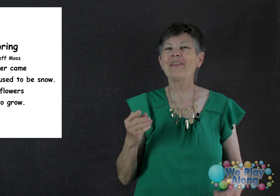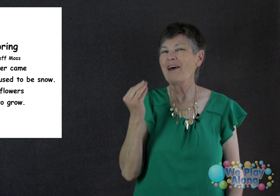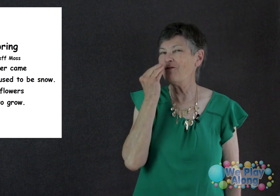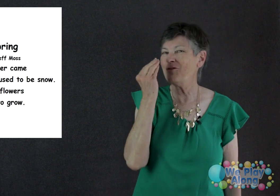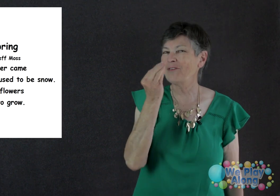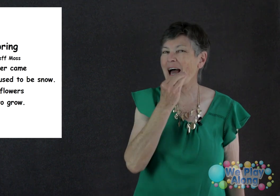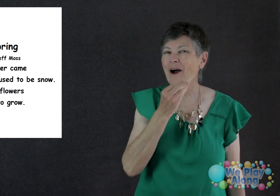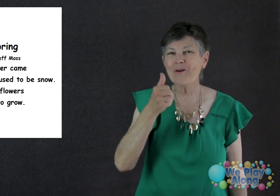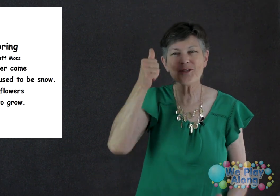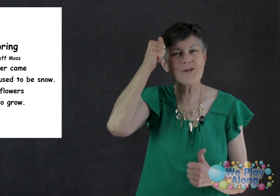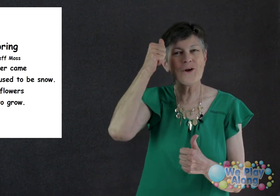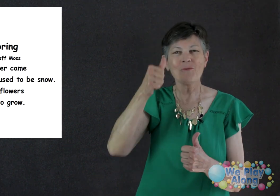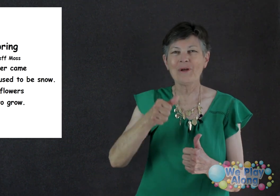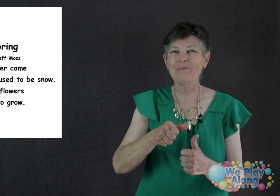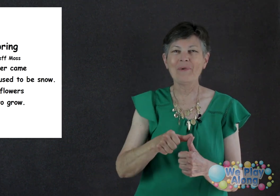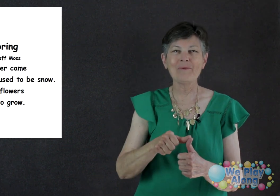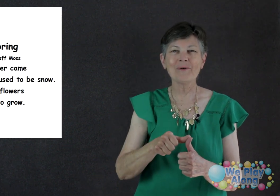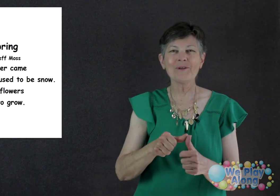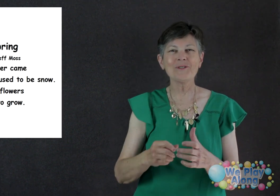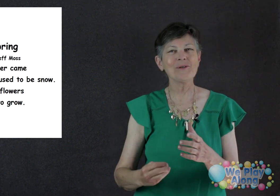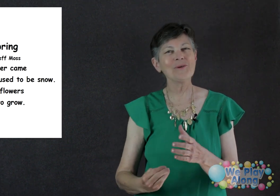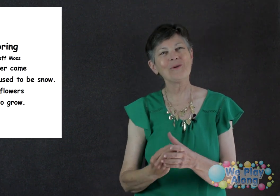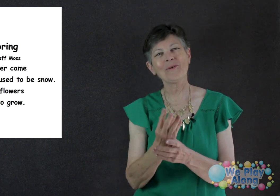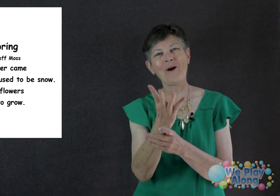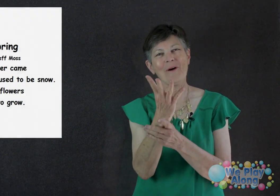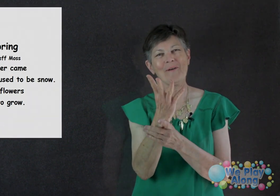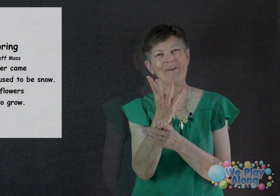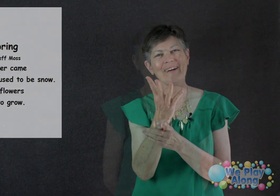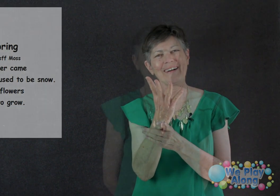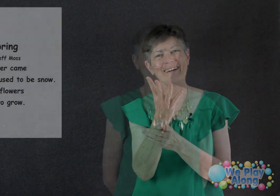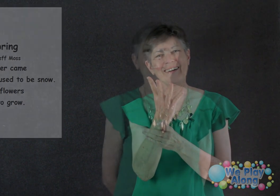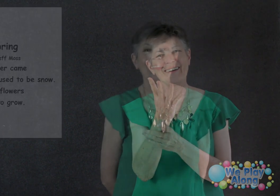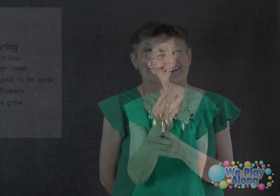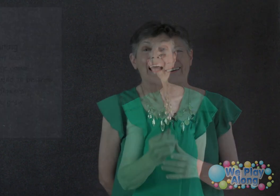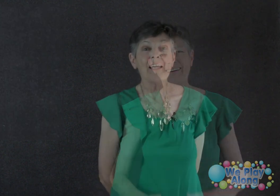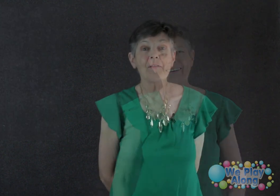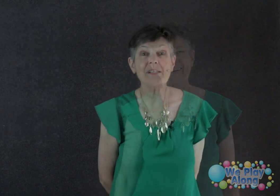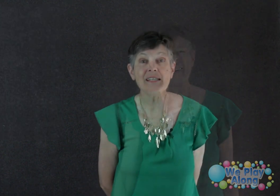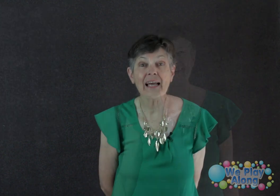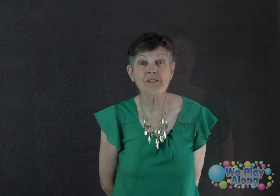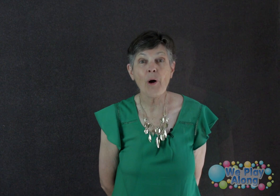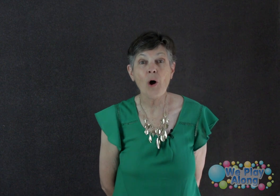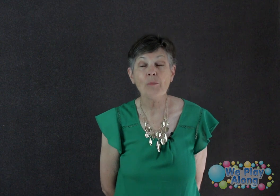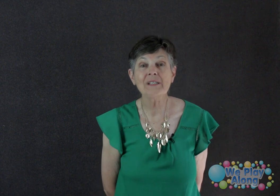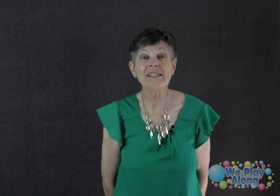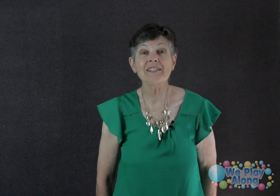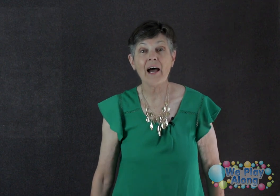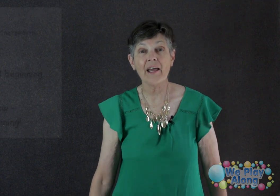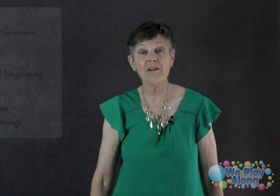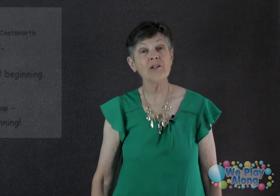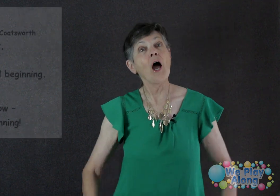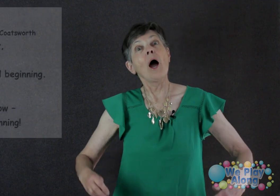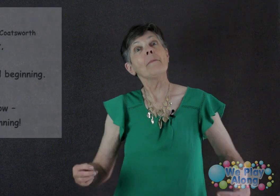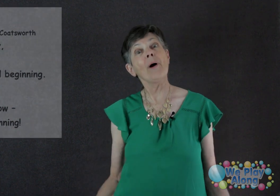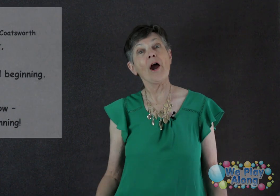that flowers remembered to grow. Now this next poem is entitled